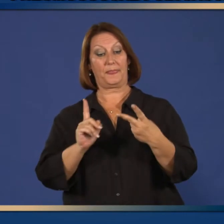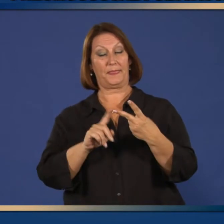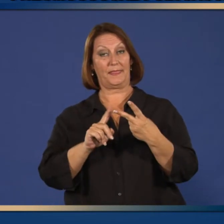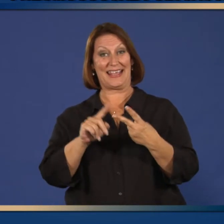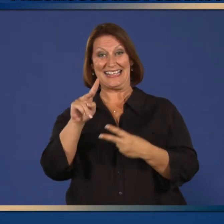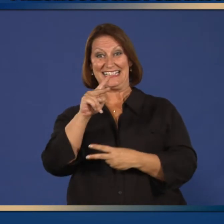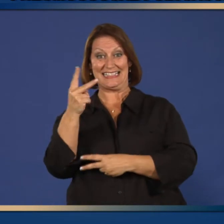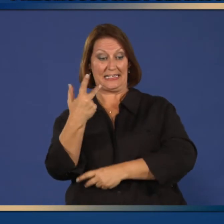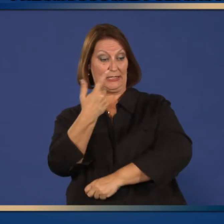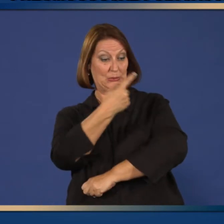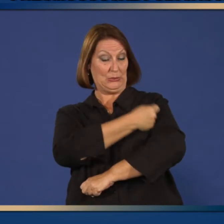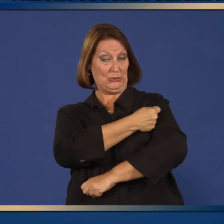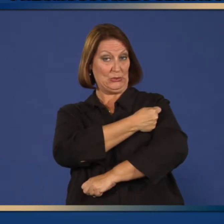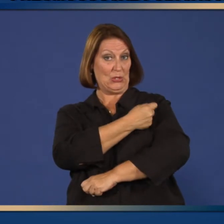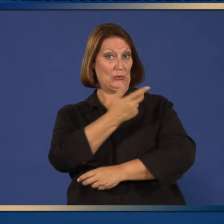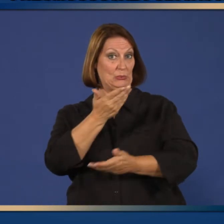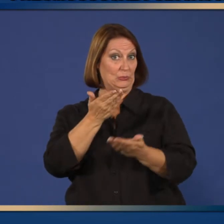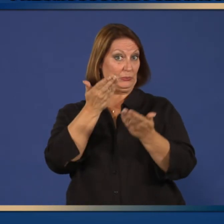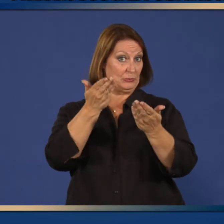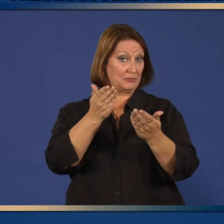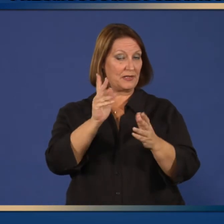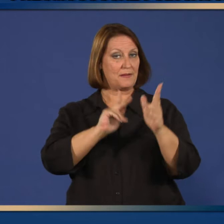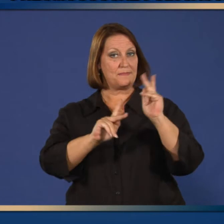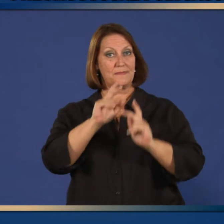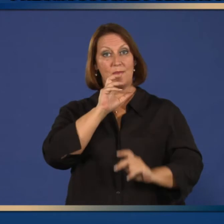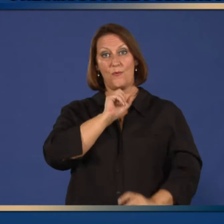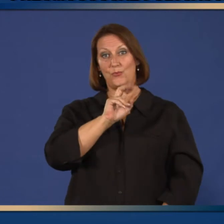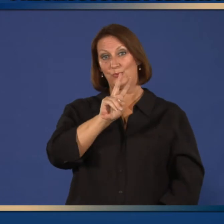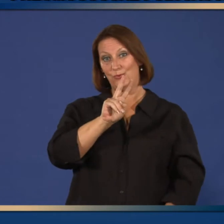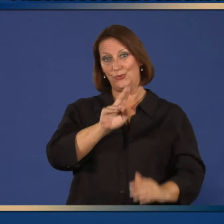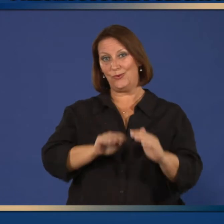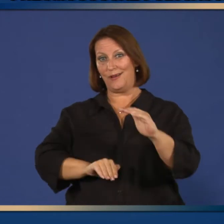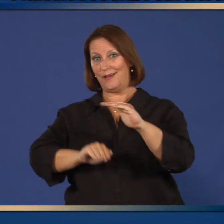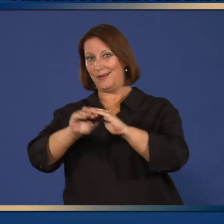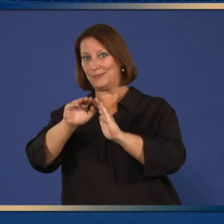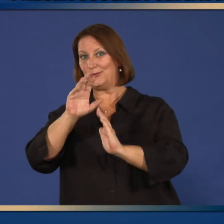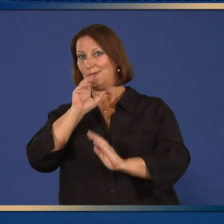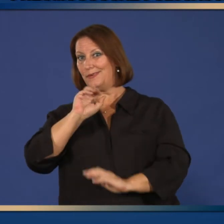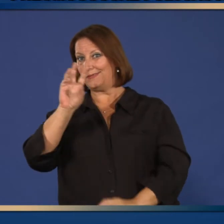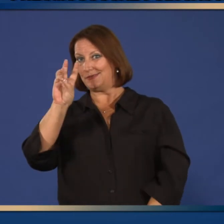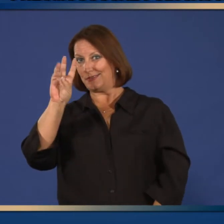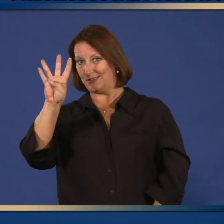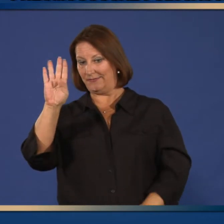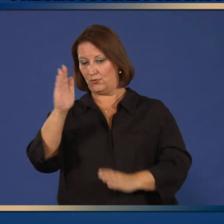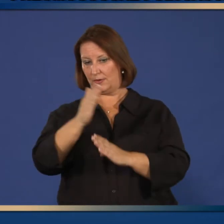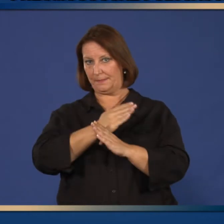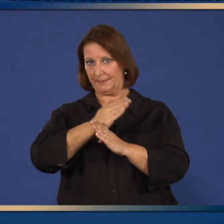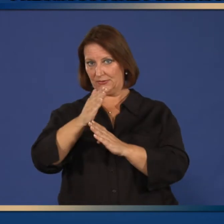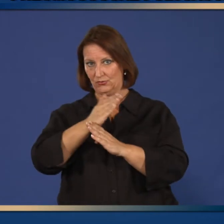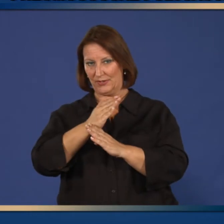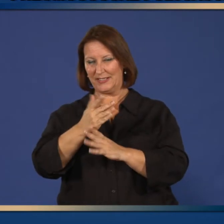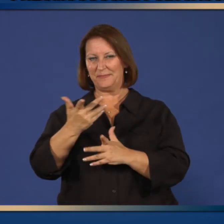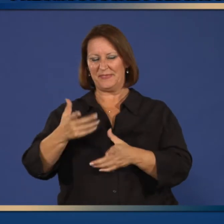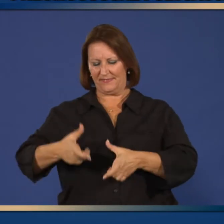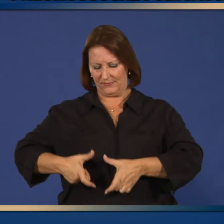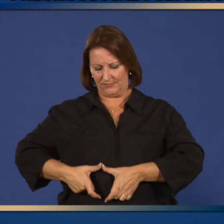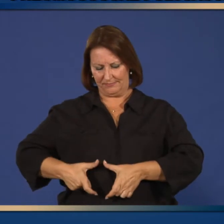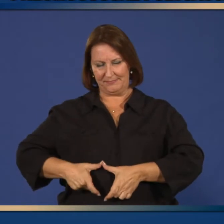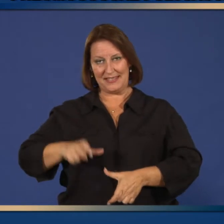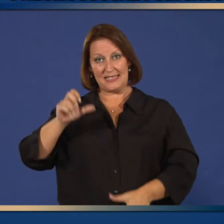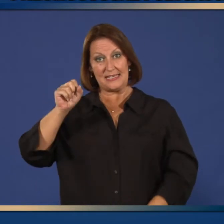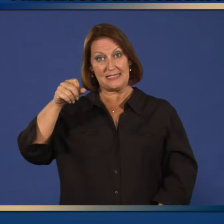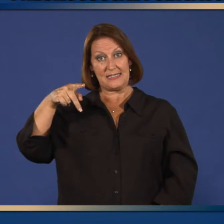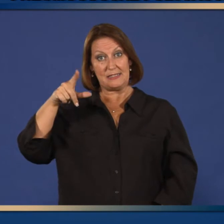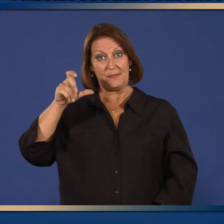A second dose is recommended for people 2 through 64 years of age